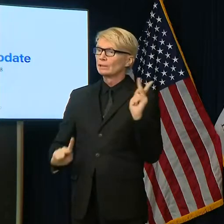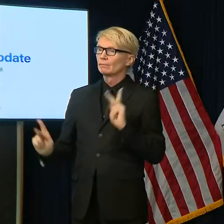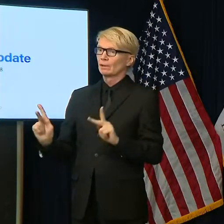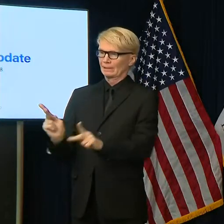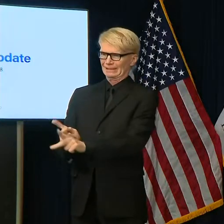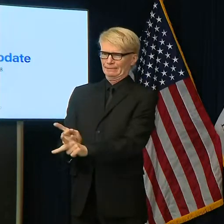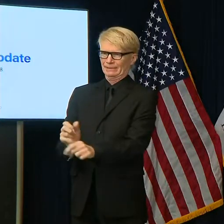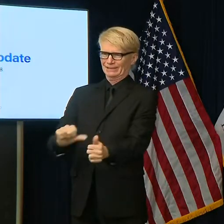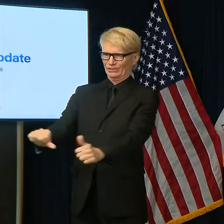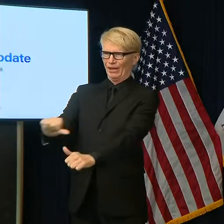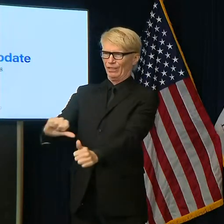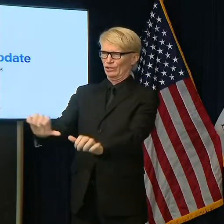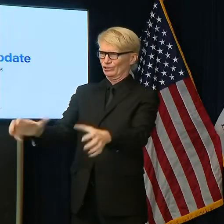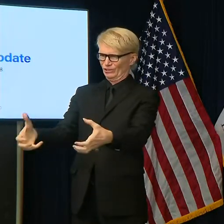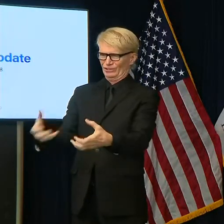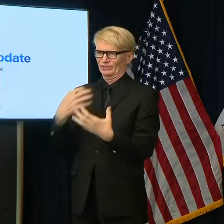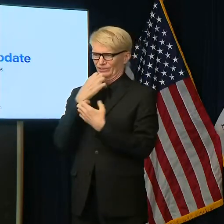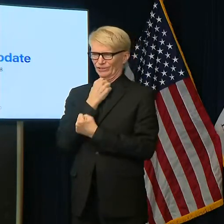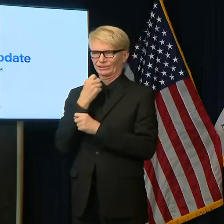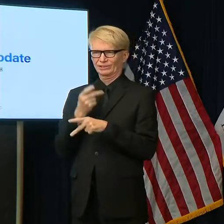keep each other safe. And